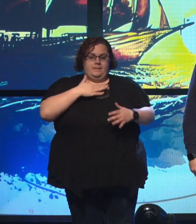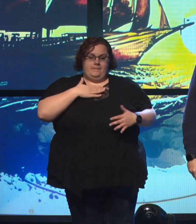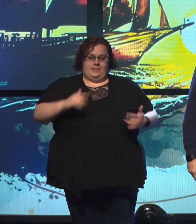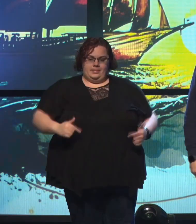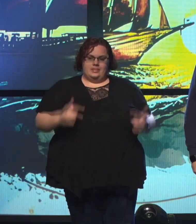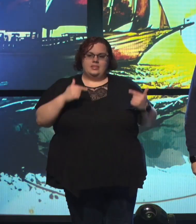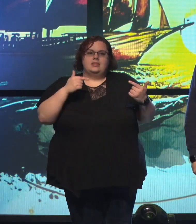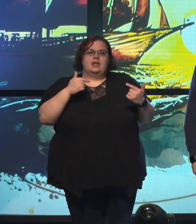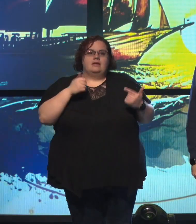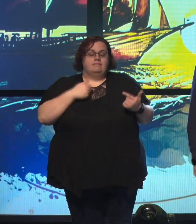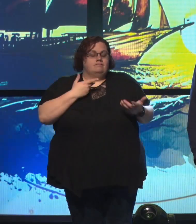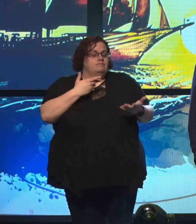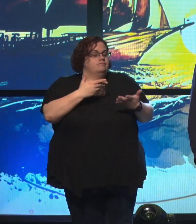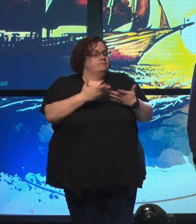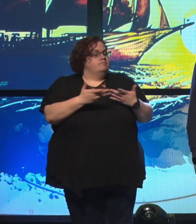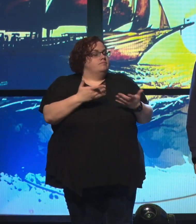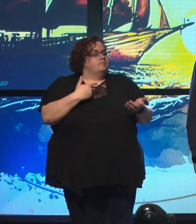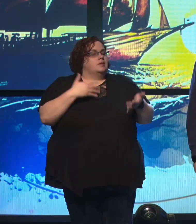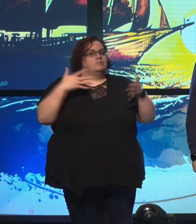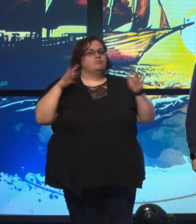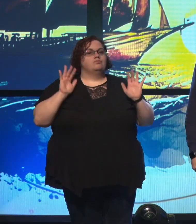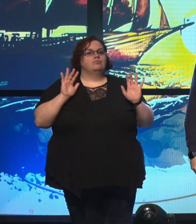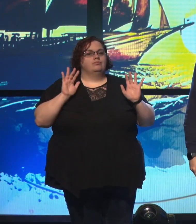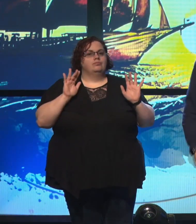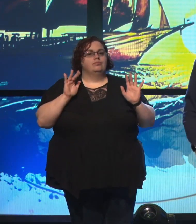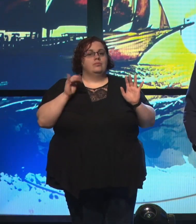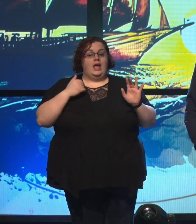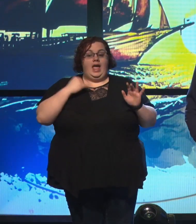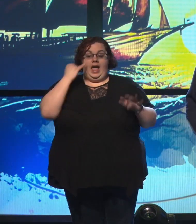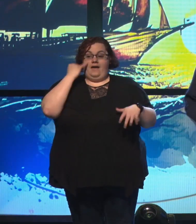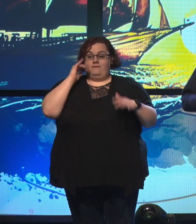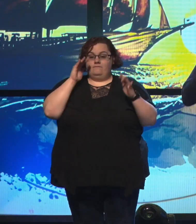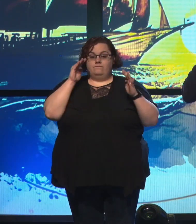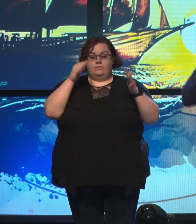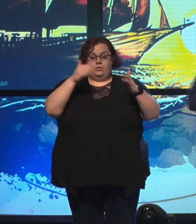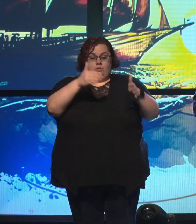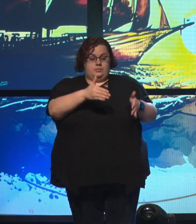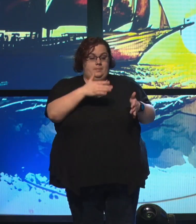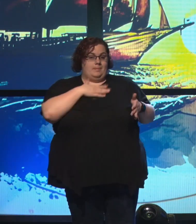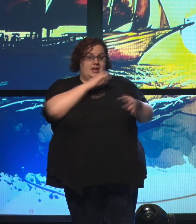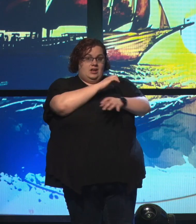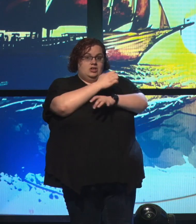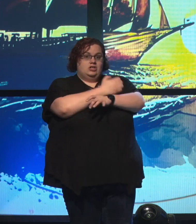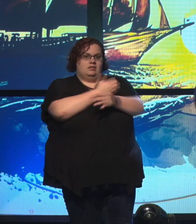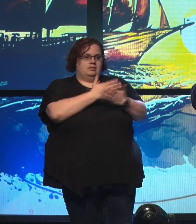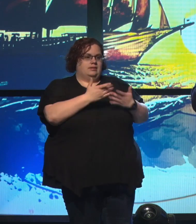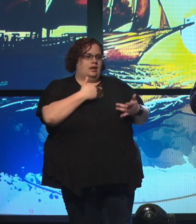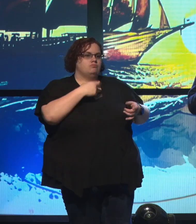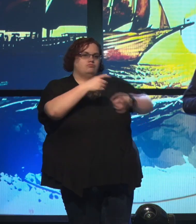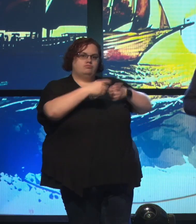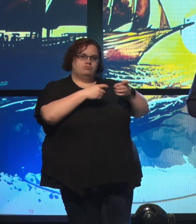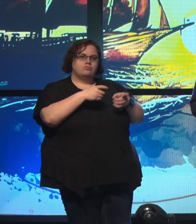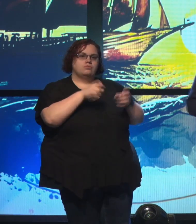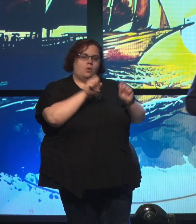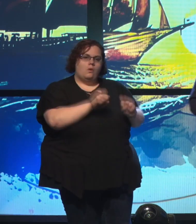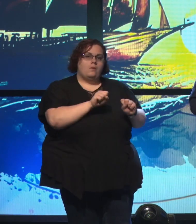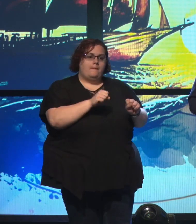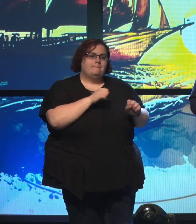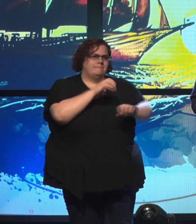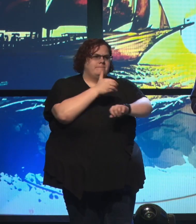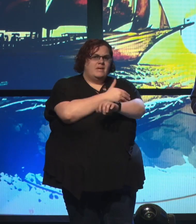it is what it is. And if I will focus my energy on what I can actually control, some really powerful things